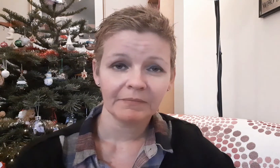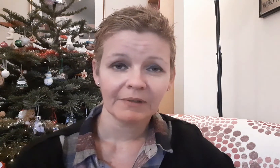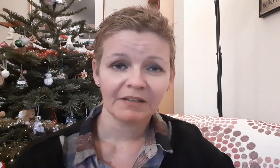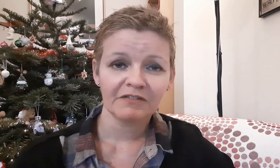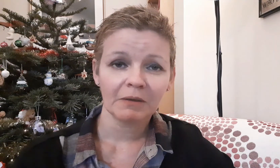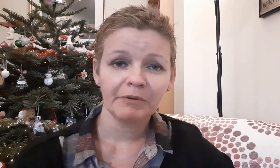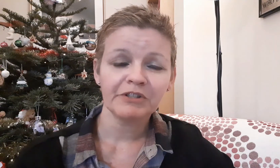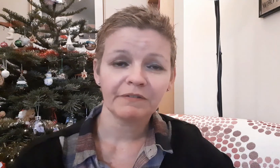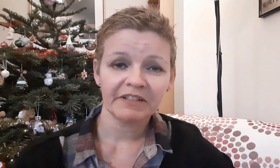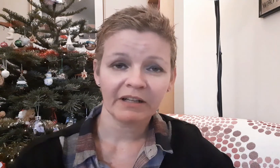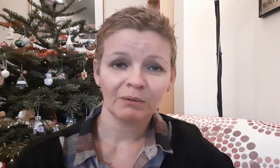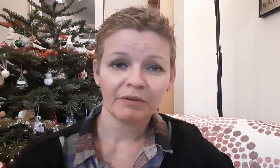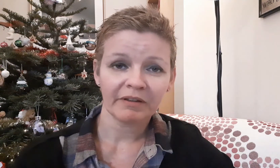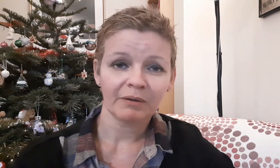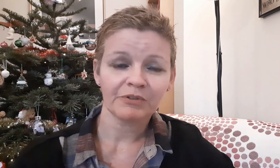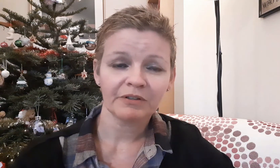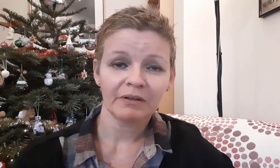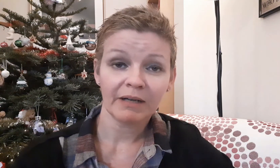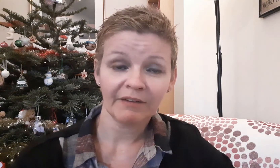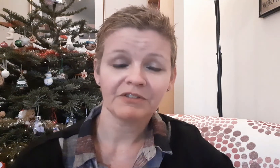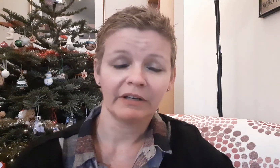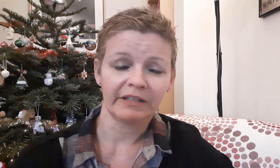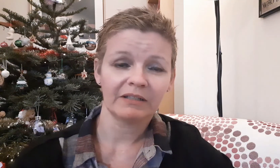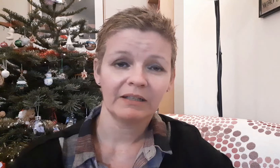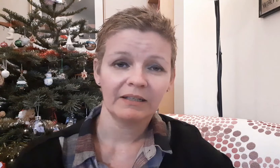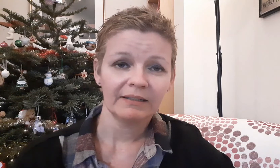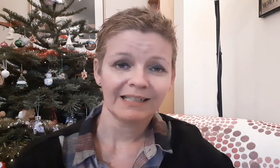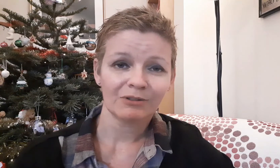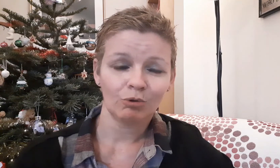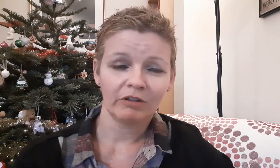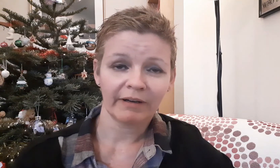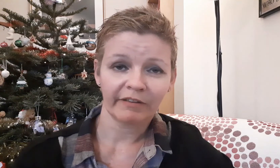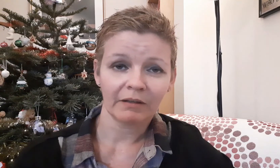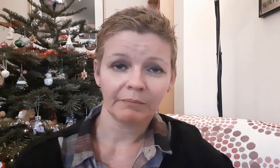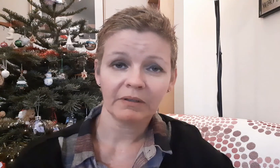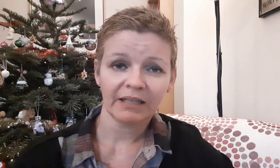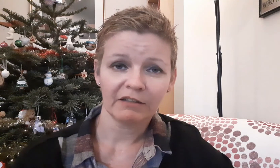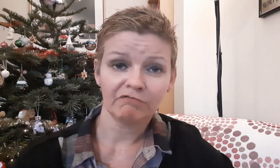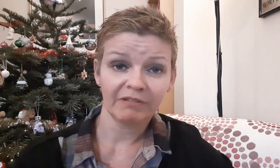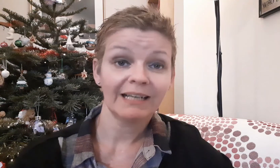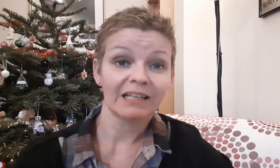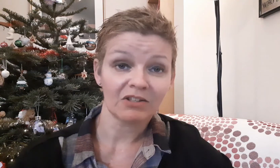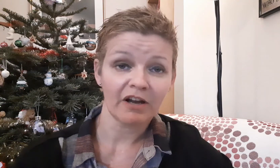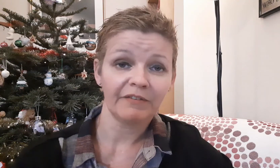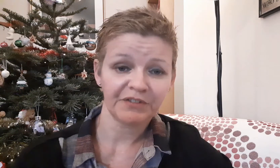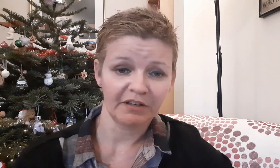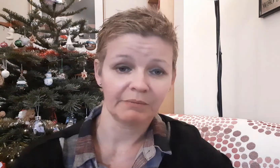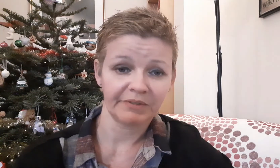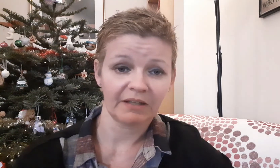and have so beautifully dealt with those who have died and all around them in really tough